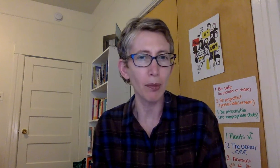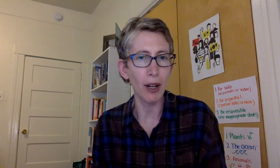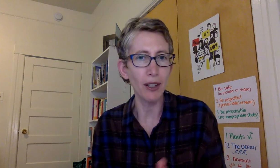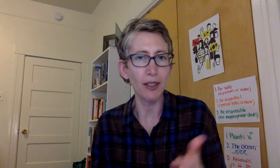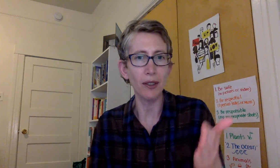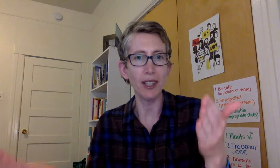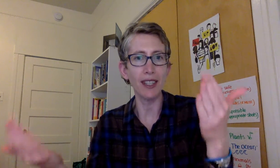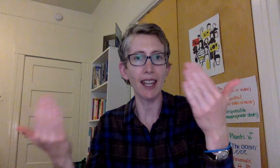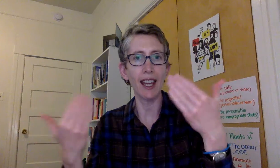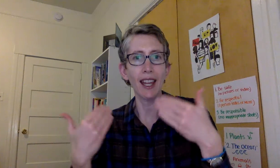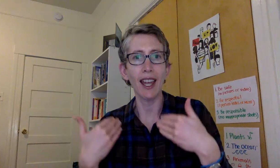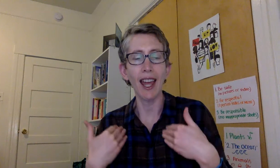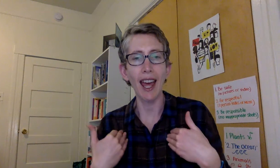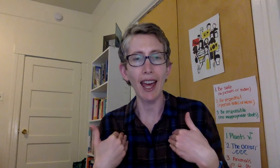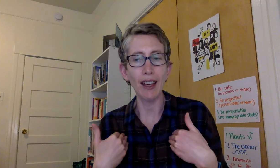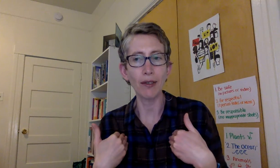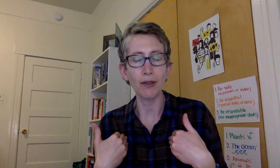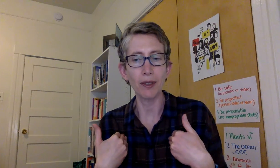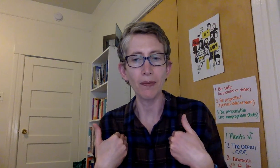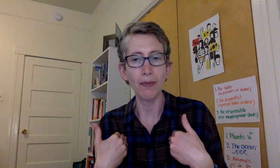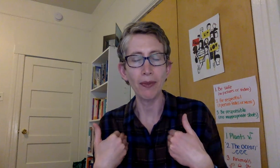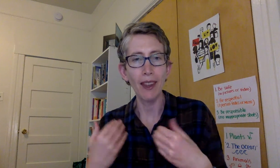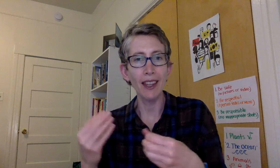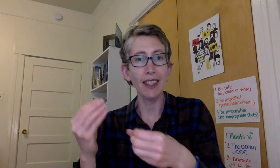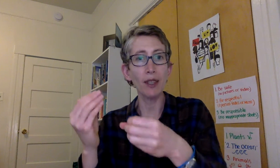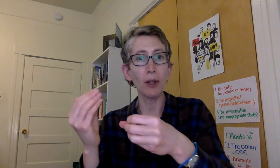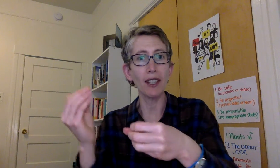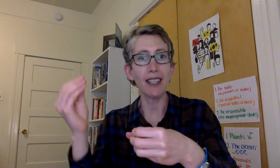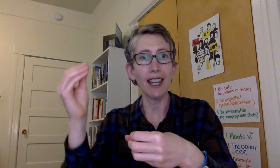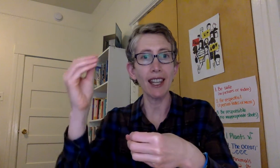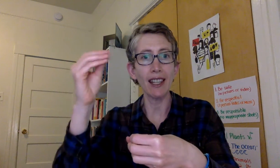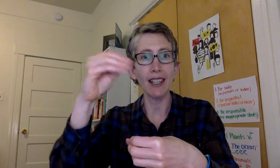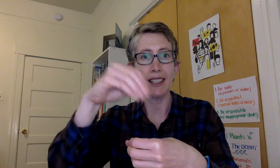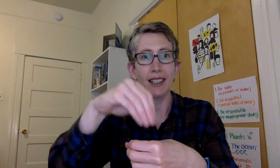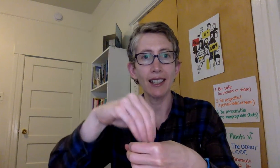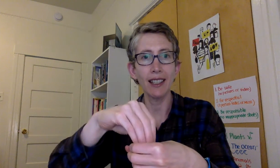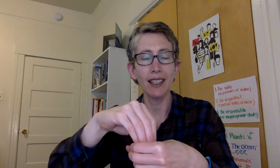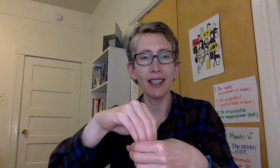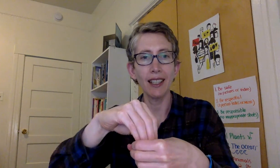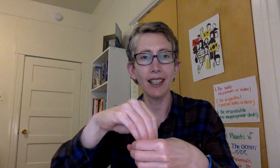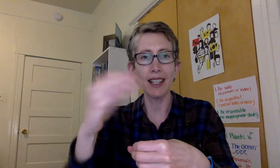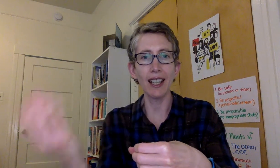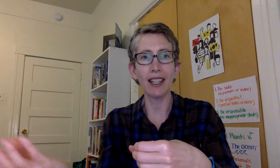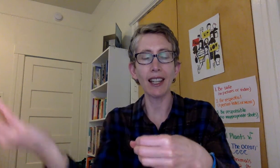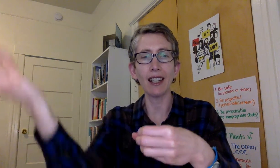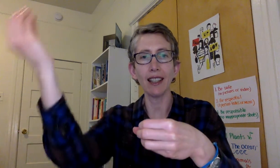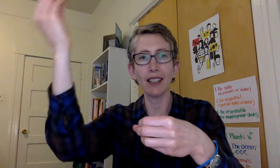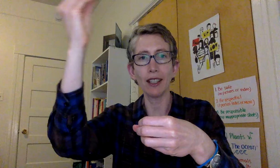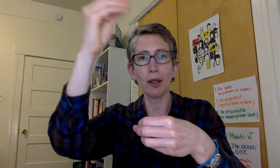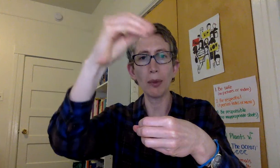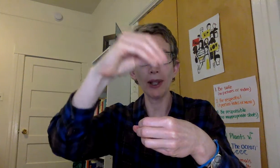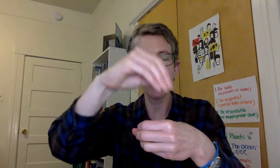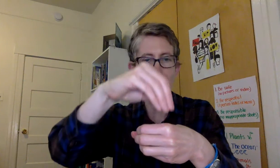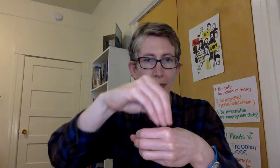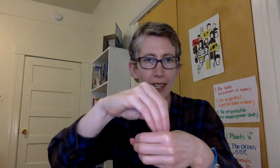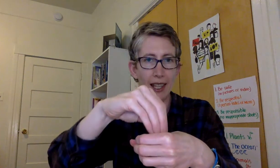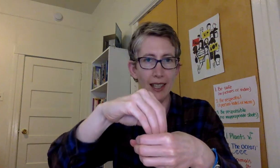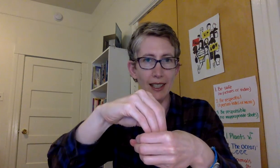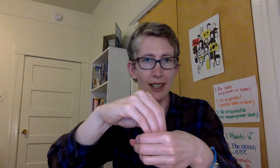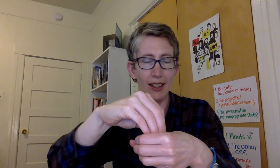part, so you just say have. This word is in. In, like you're putting something into your